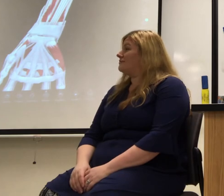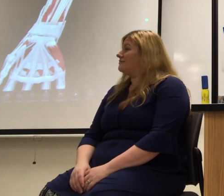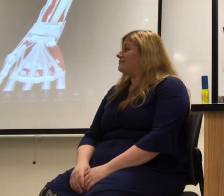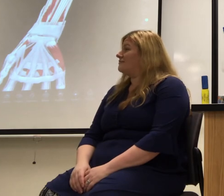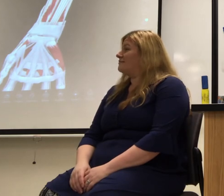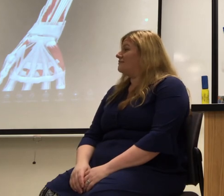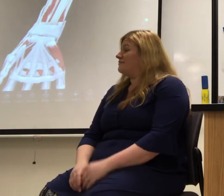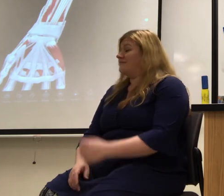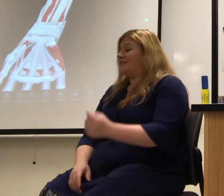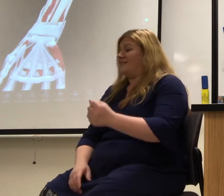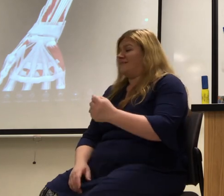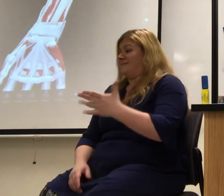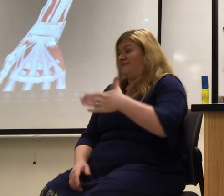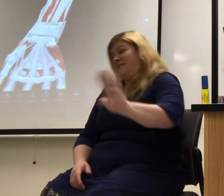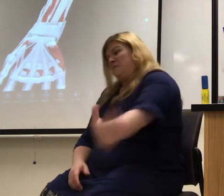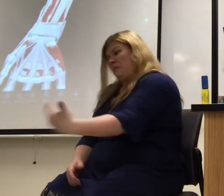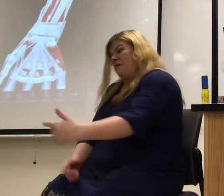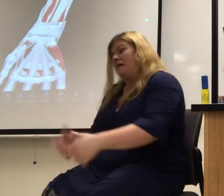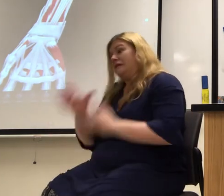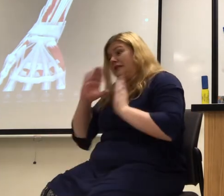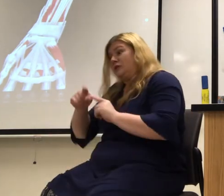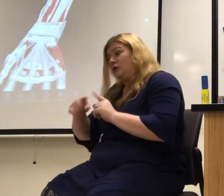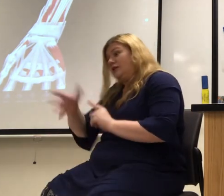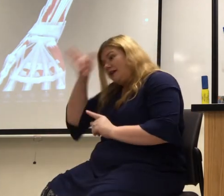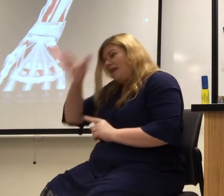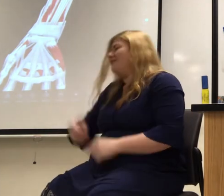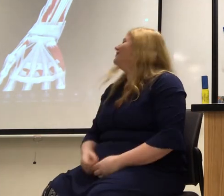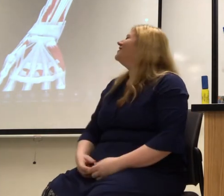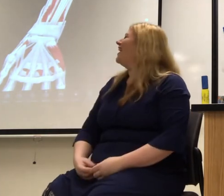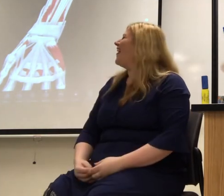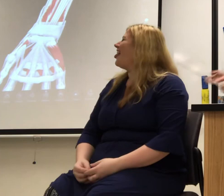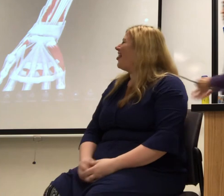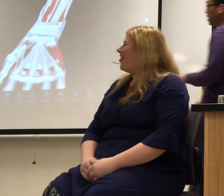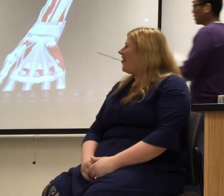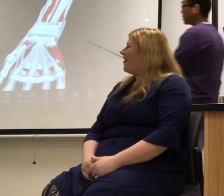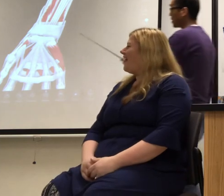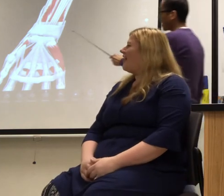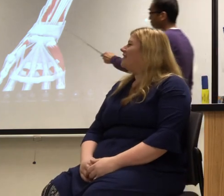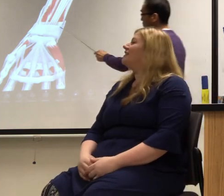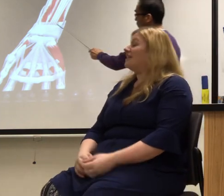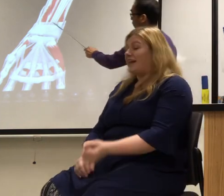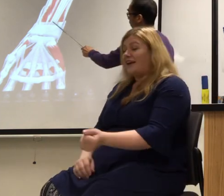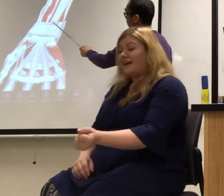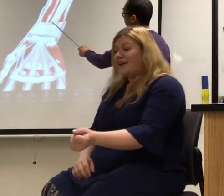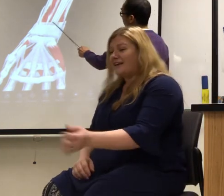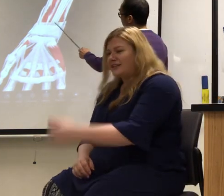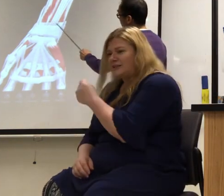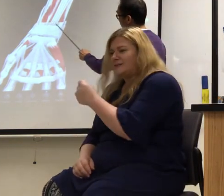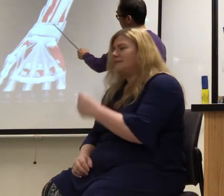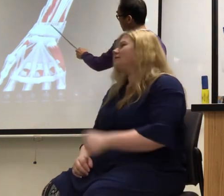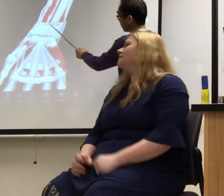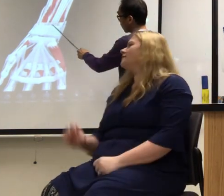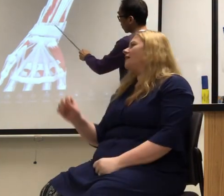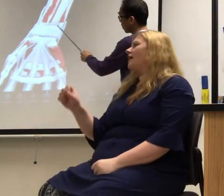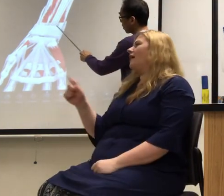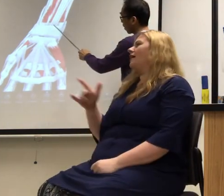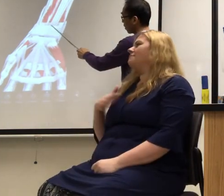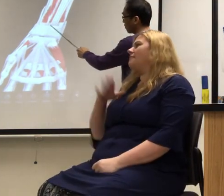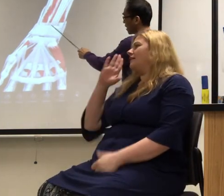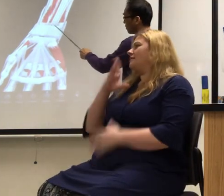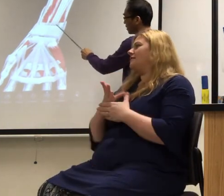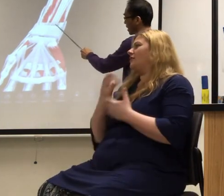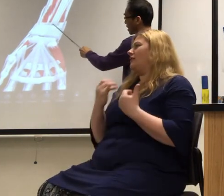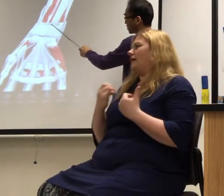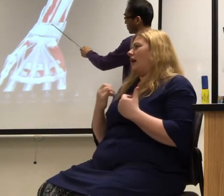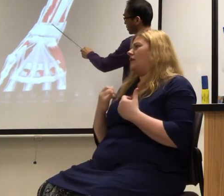But what I want you to see here, that there's connective tissue structures that hold these tendons down, these four. These four are